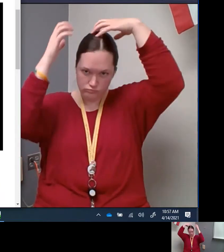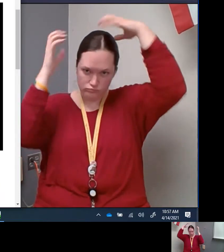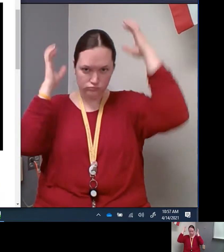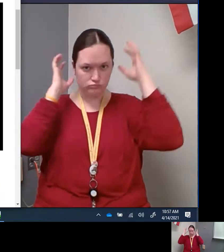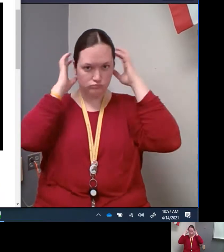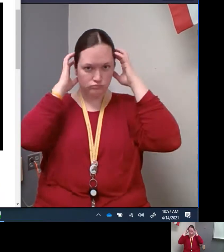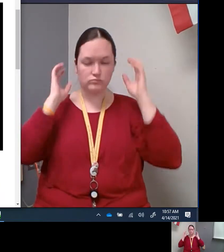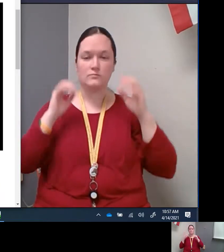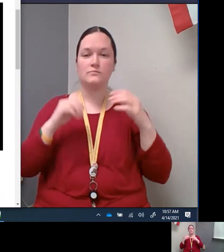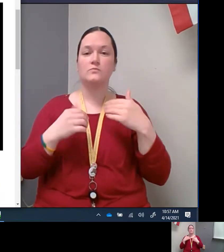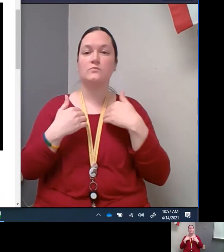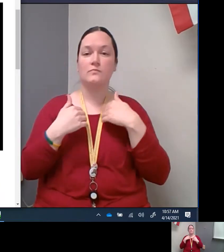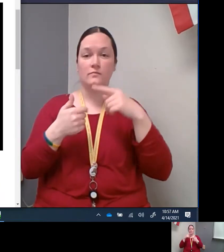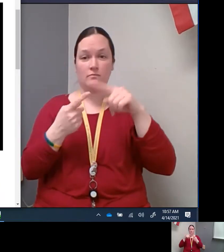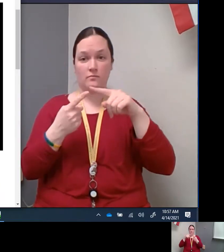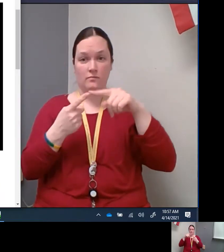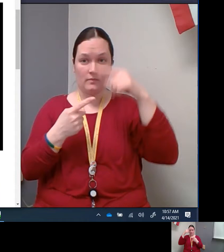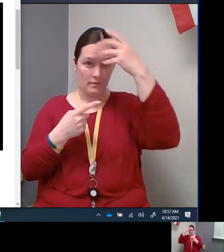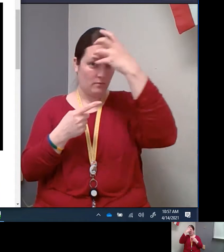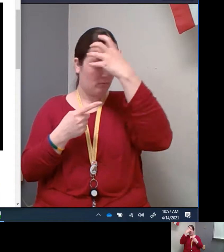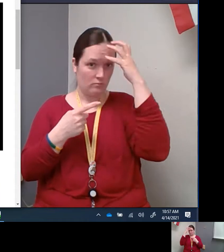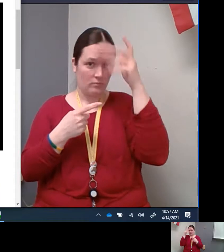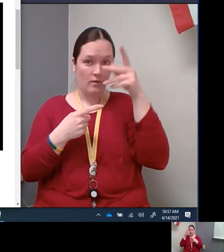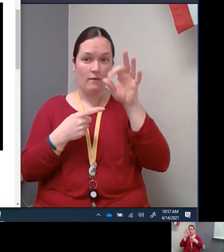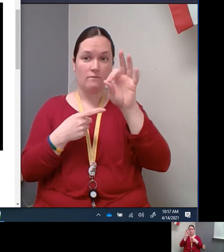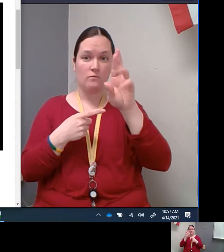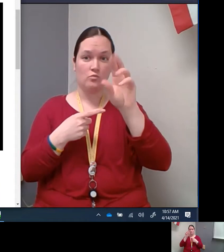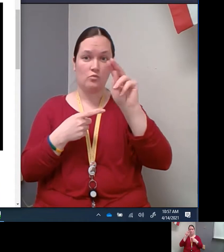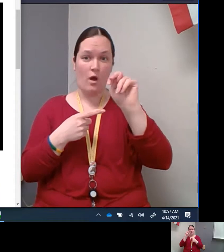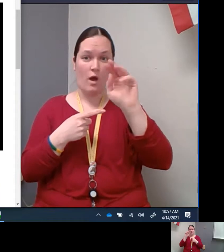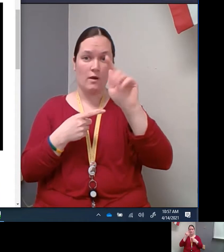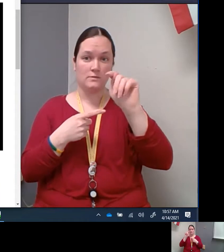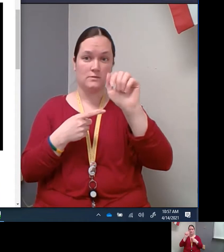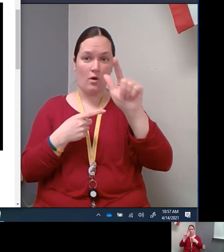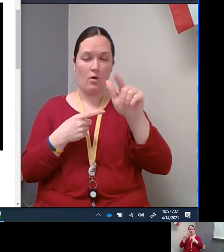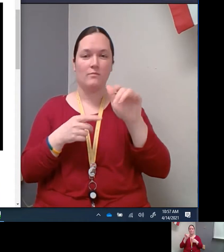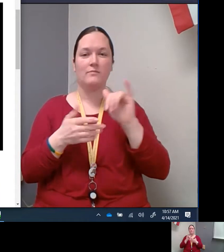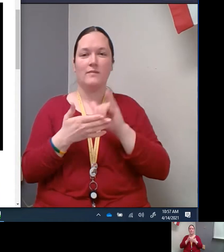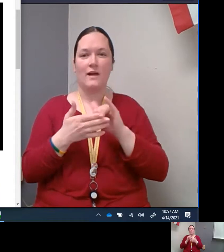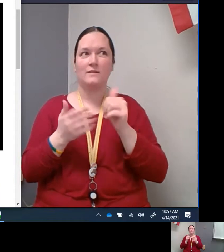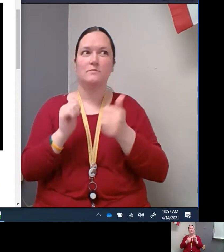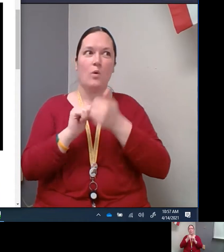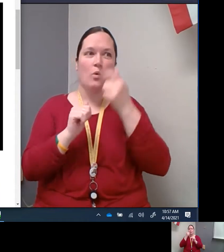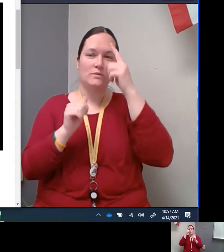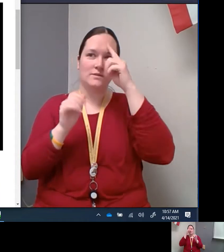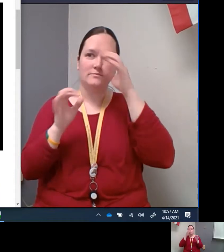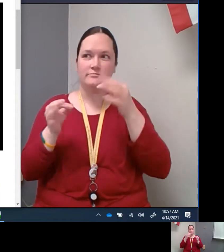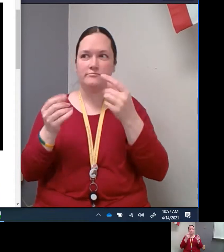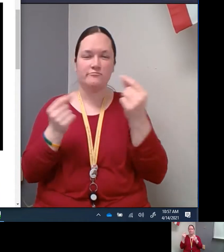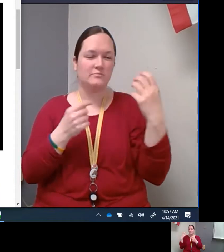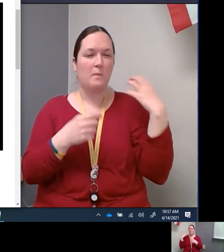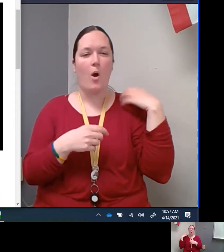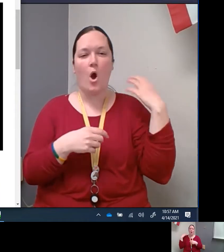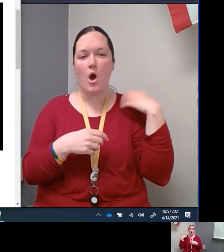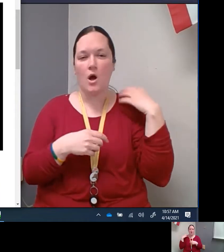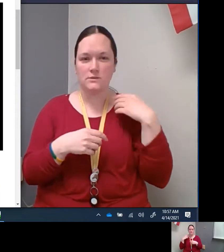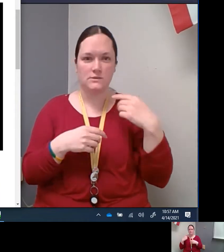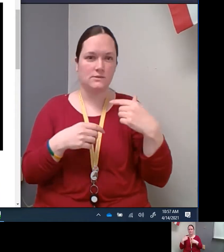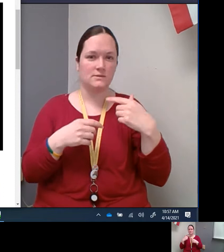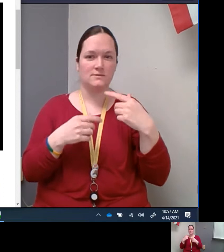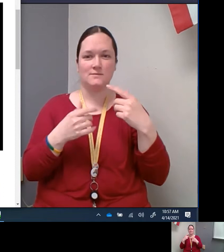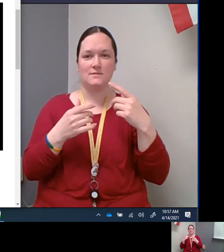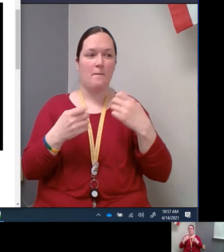of the brain, we have what's called the frontal lobe. What's the function of that? It's mostly executive function. So it's kind of like the boss of your brain.